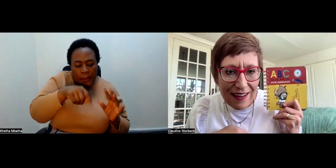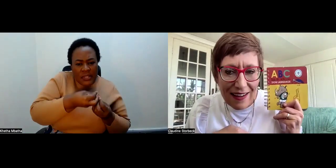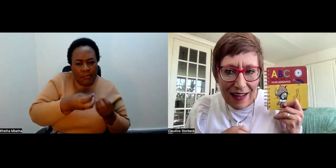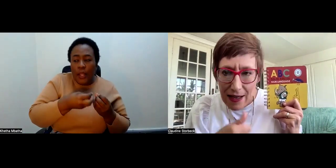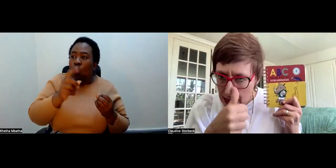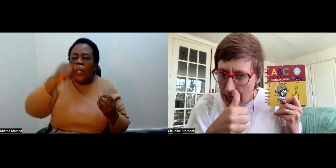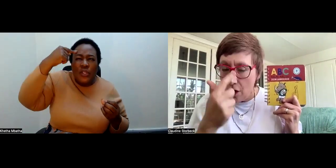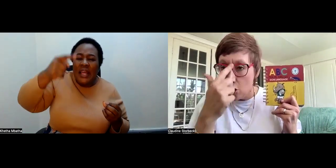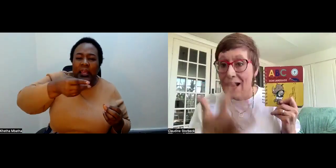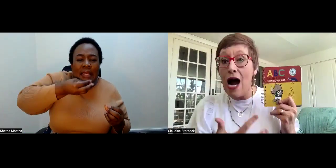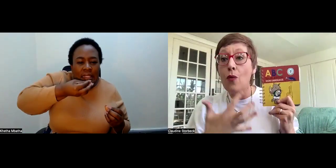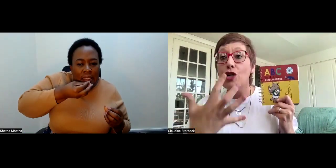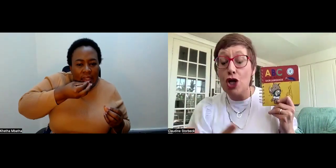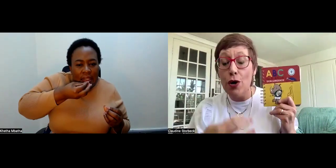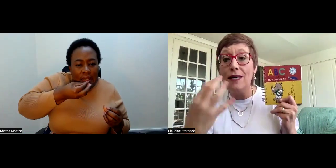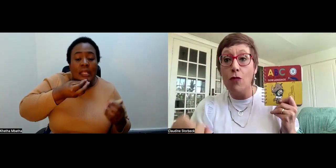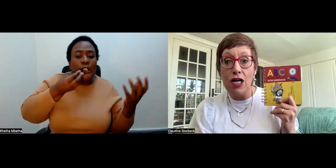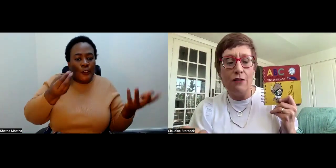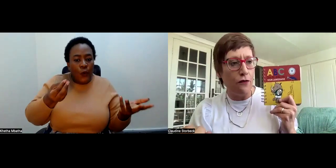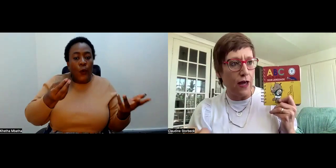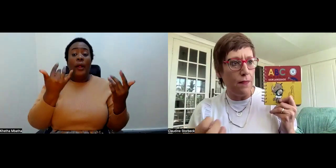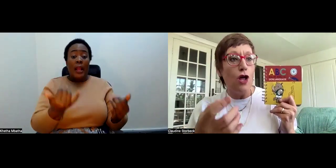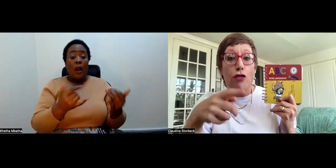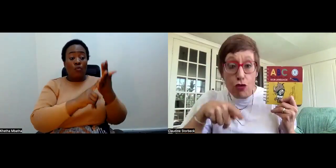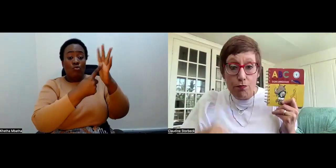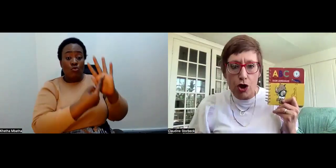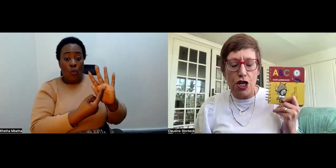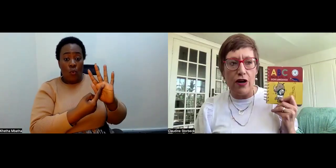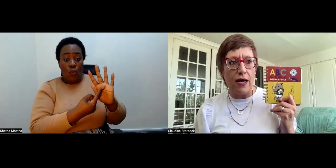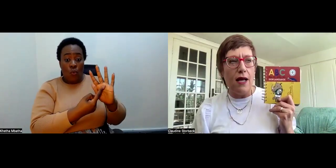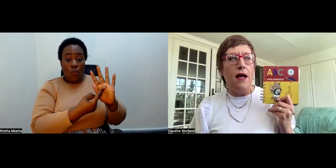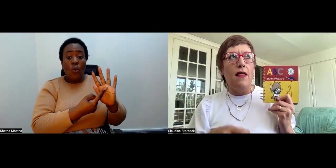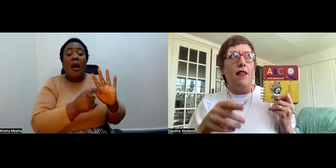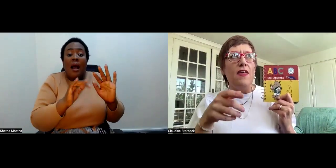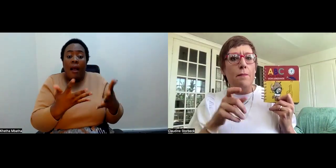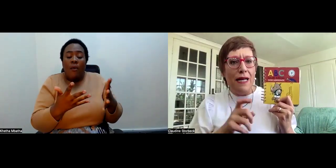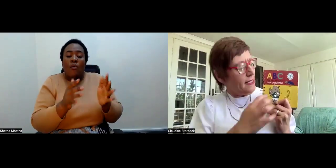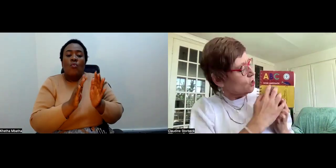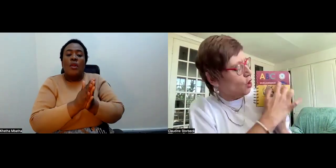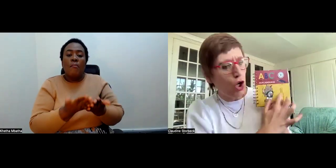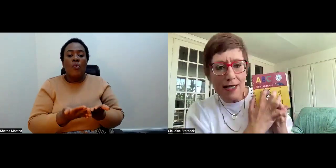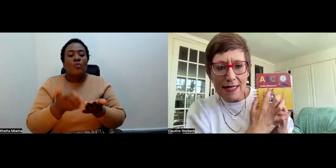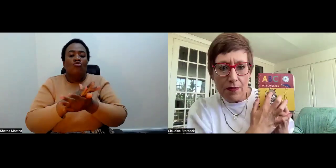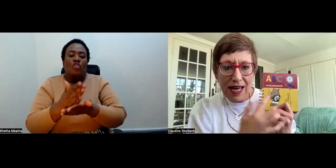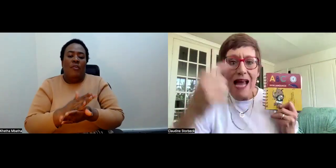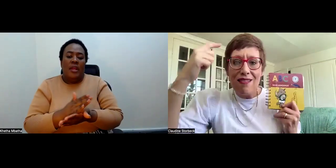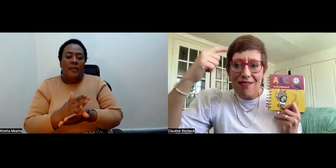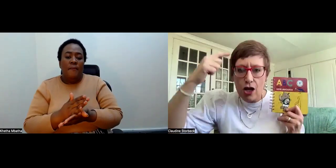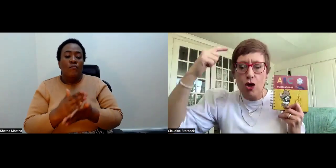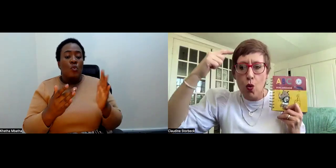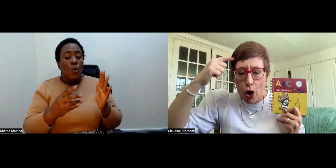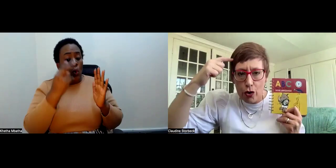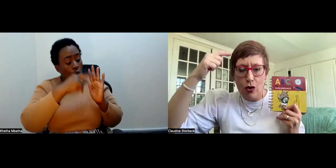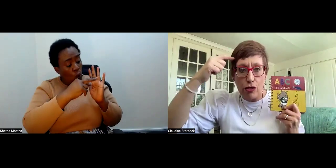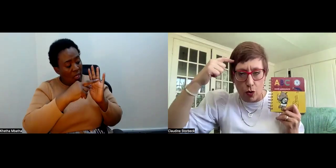eating? And so now we're showing and modeling for them through book sharing the ability to look at something and